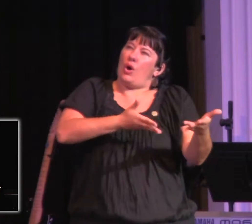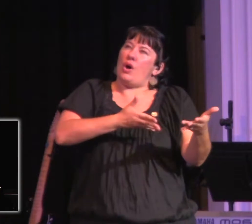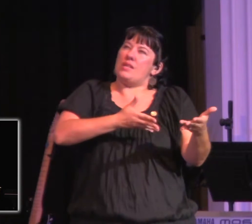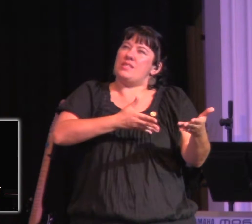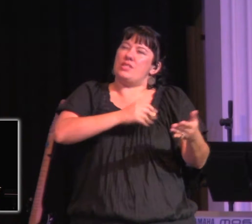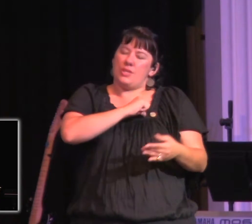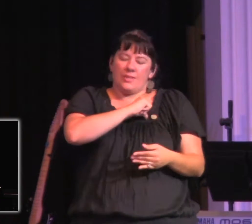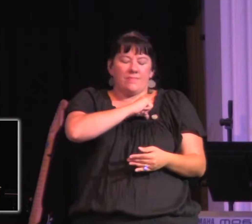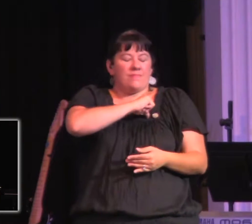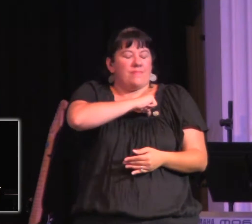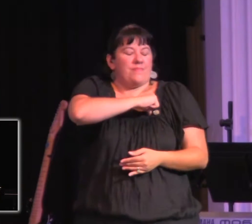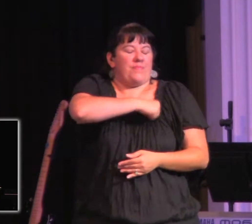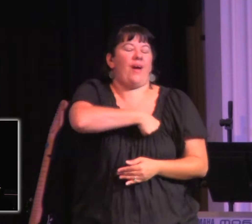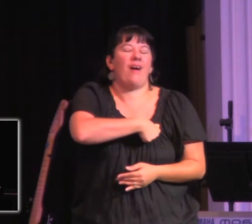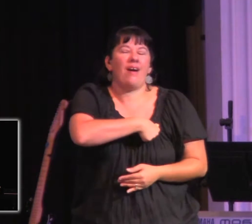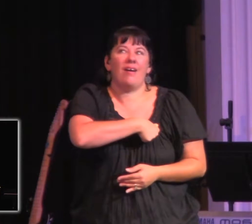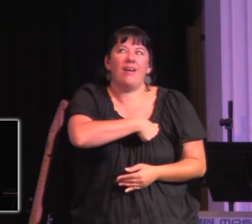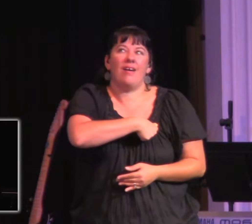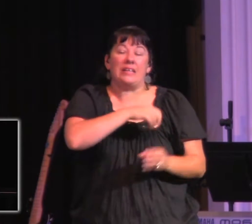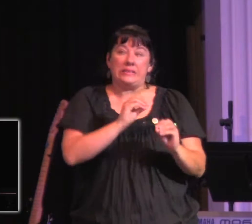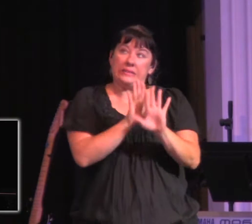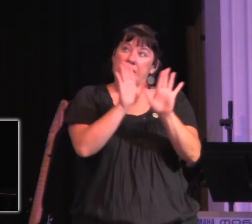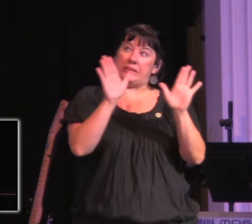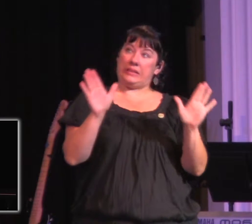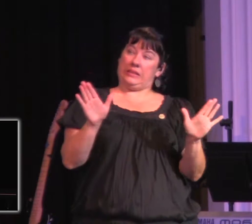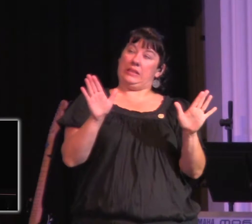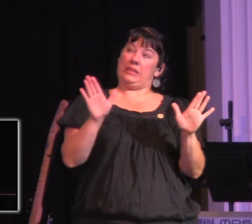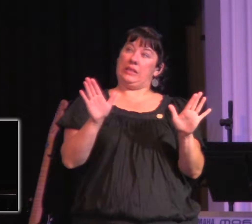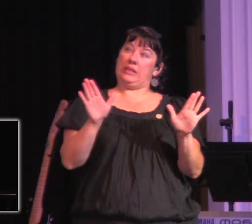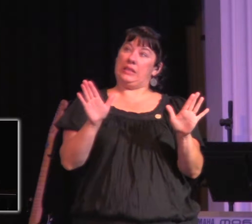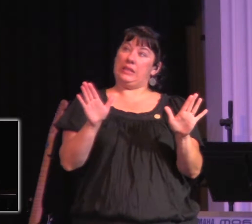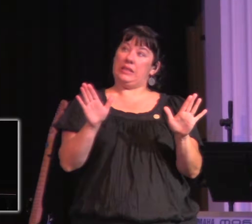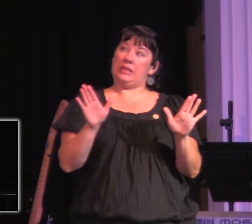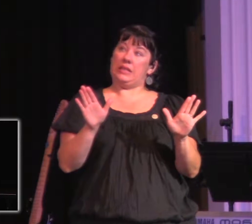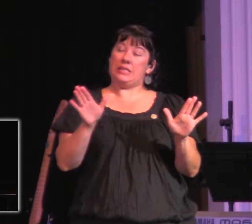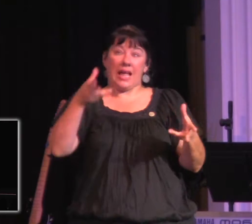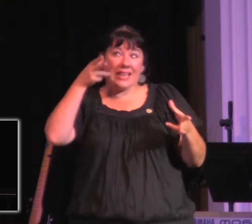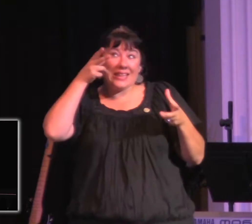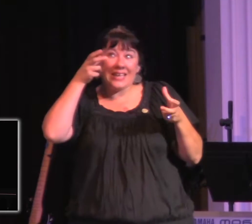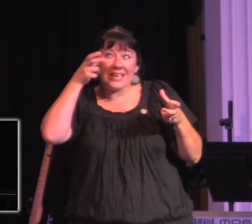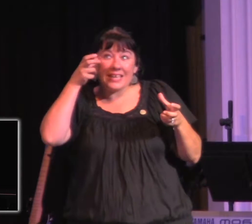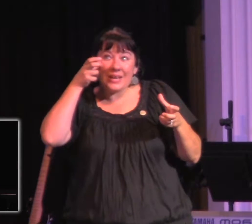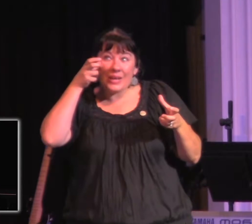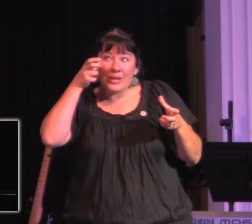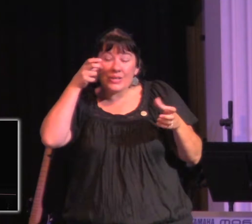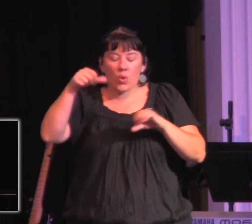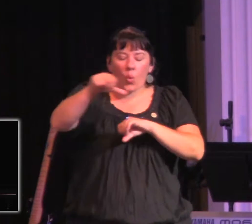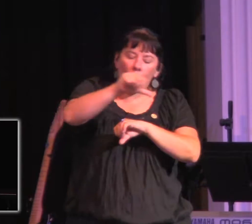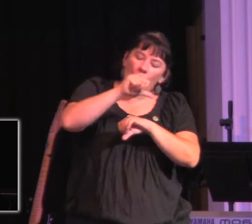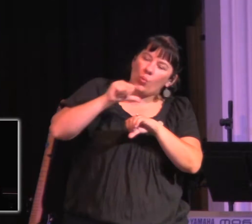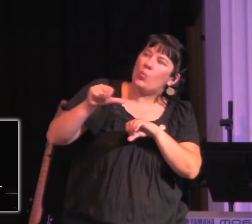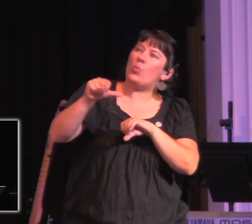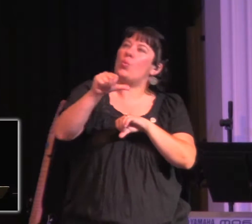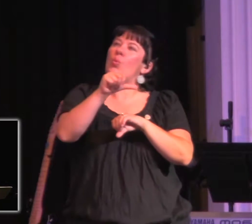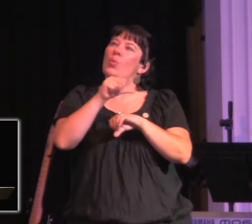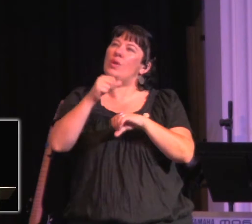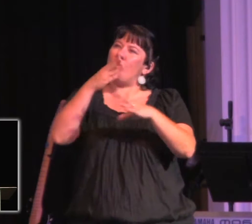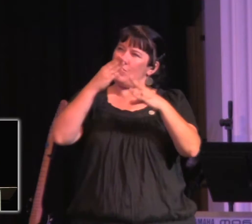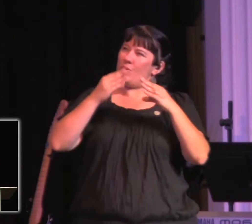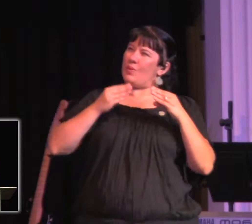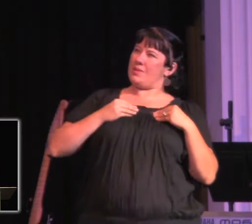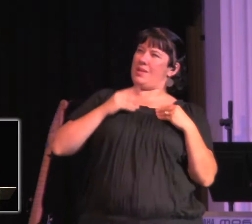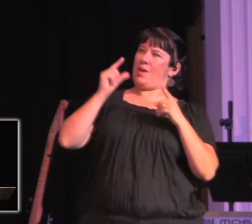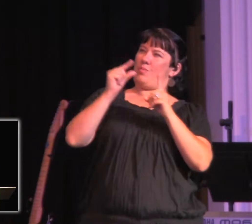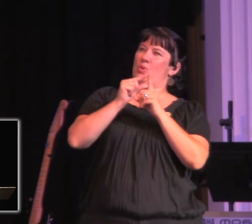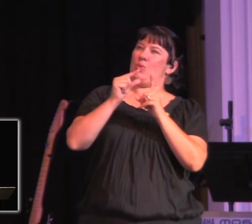God, I pray, anoint the ears and the hearts of those that are hearing. Holy Spirit, come. You're the teacher. You teach what only you can